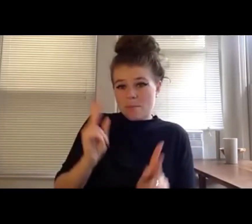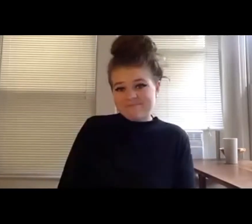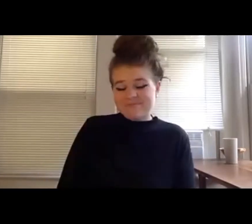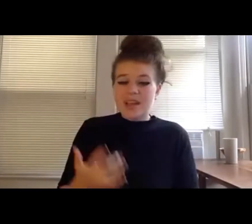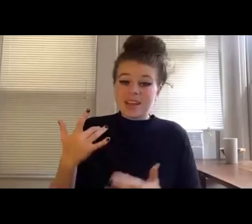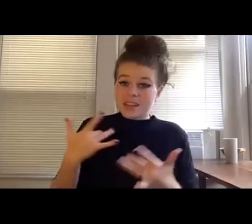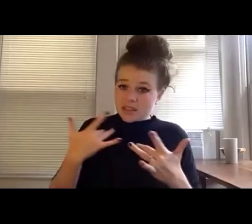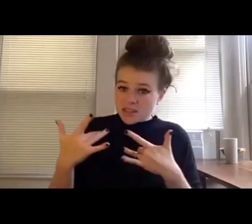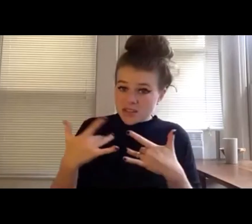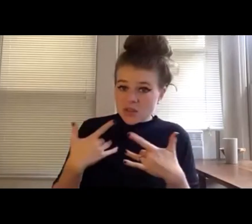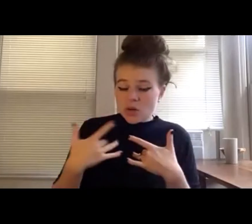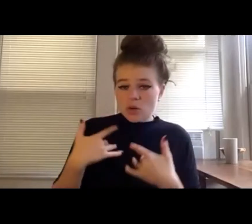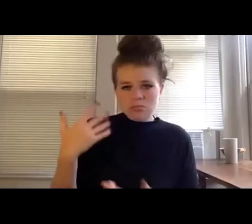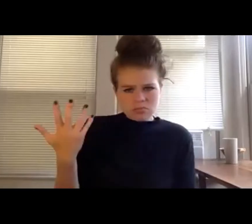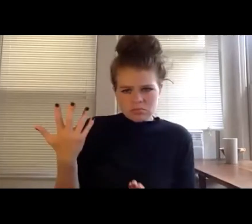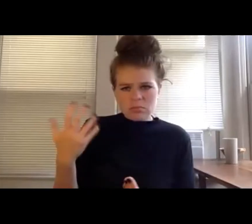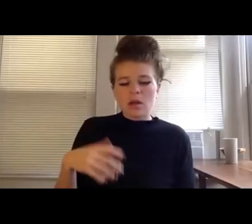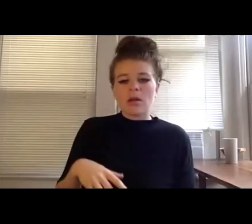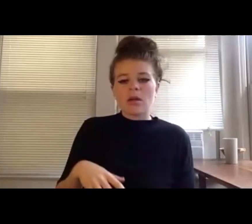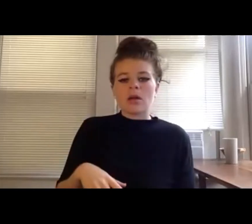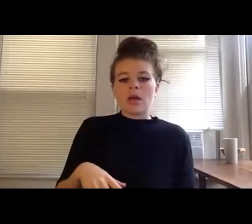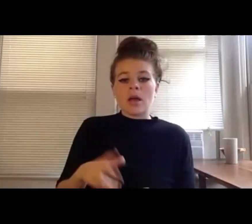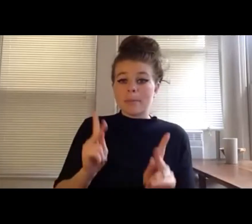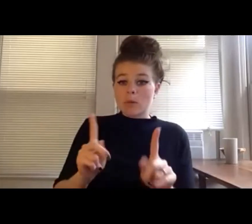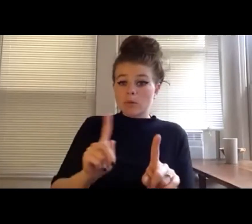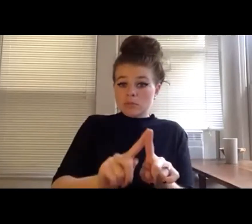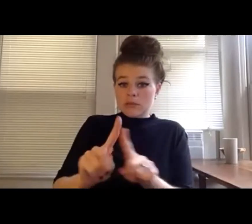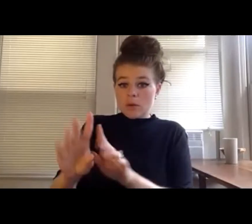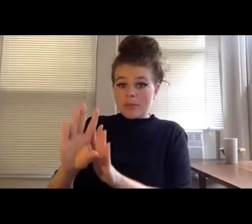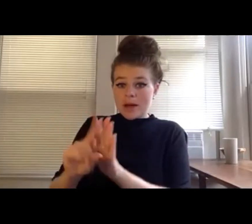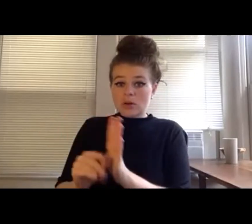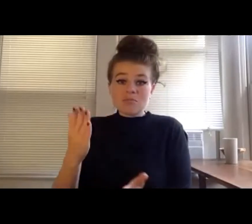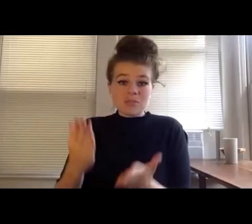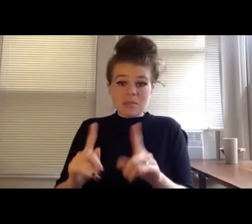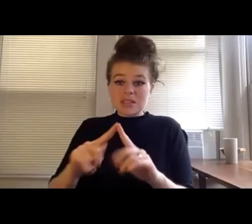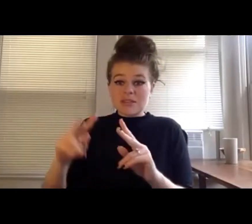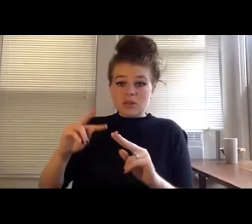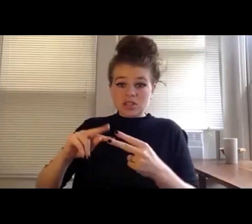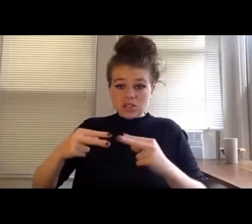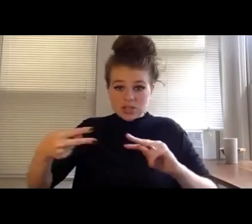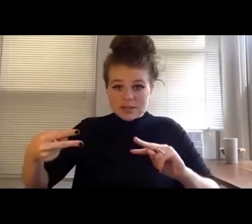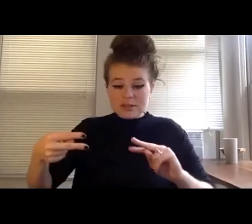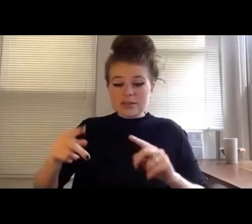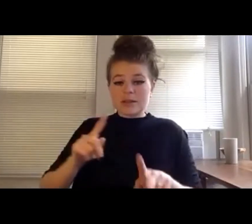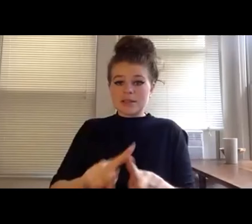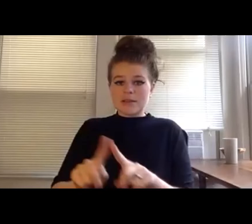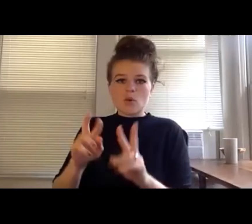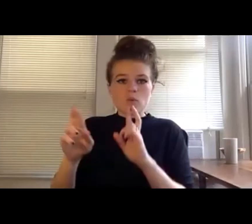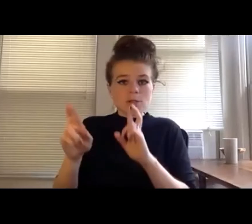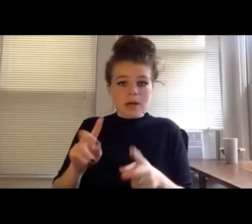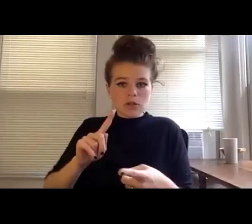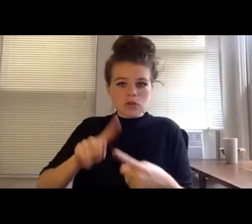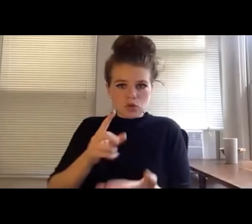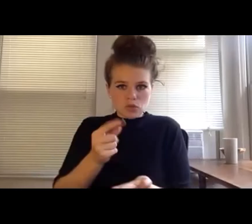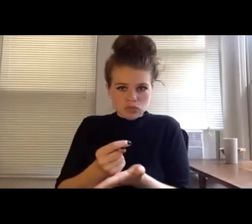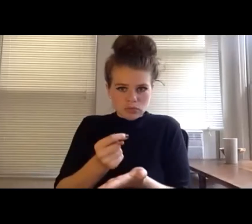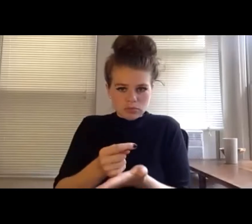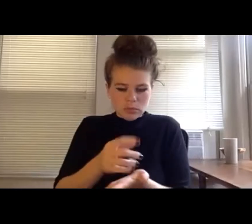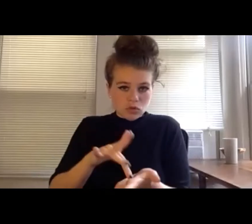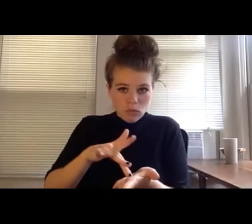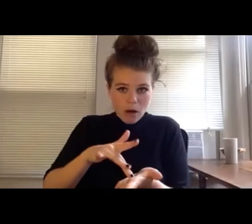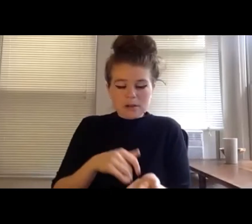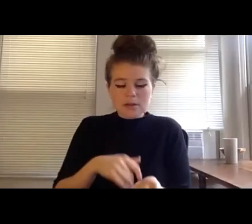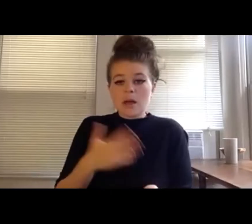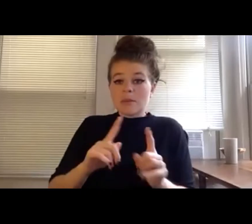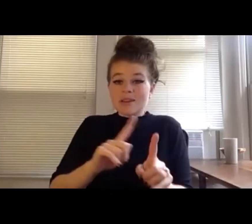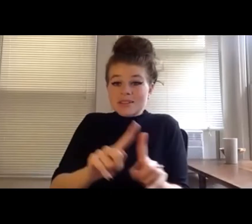that because people from different backgrounds may actually have different genetics, they might respond to drugs differently. They might also have different